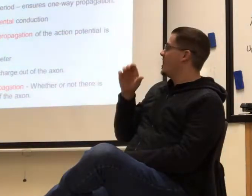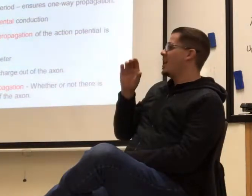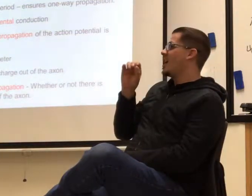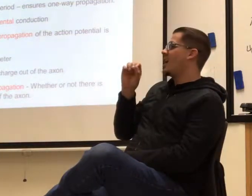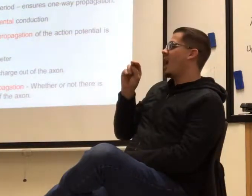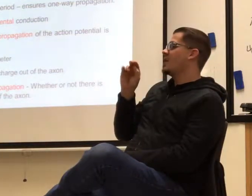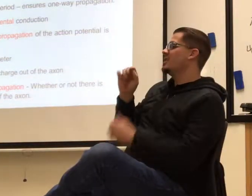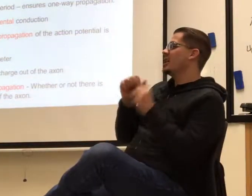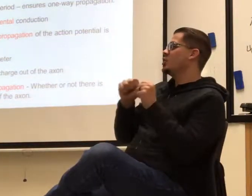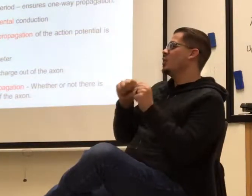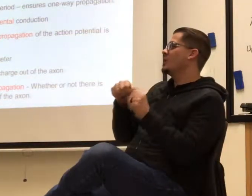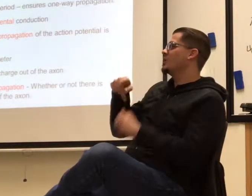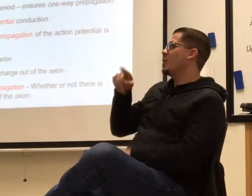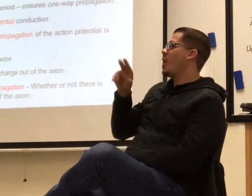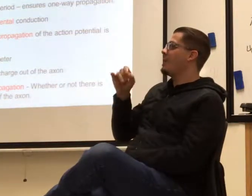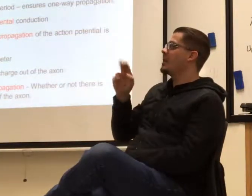again,